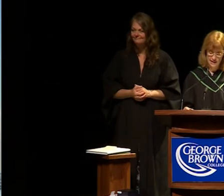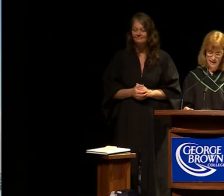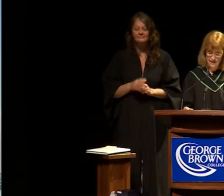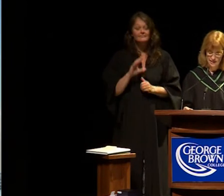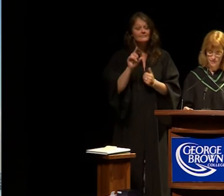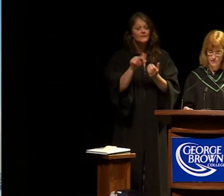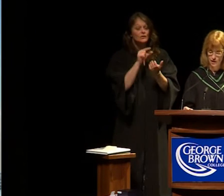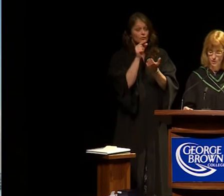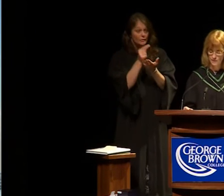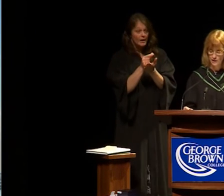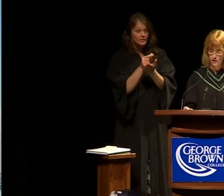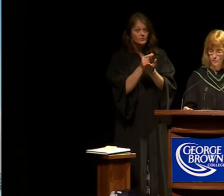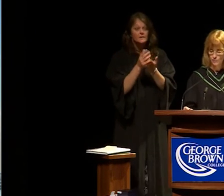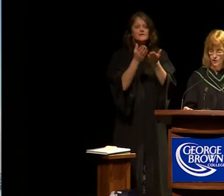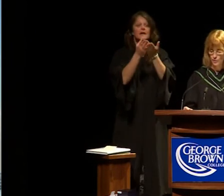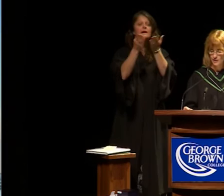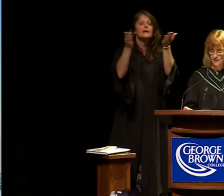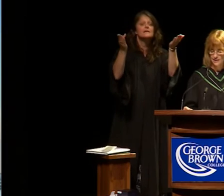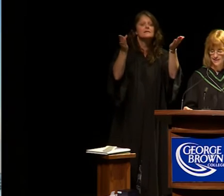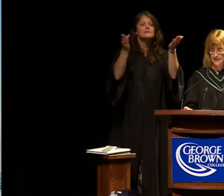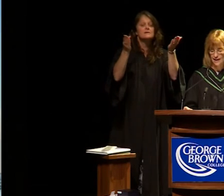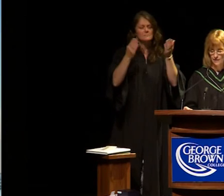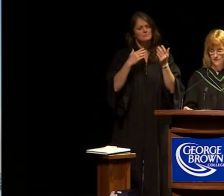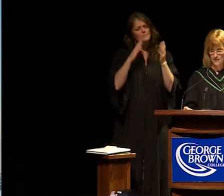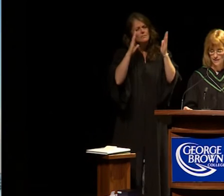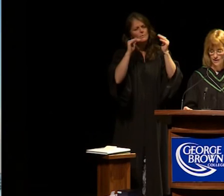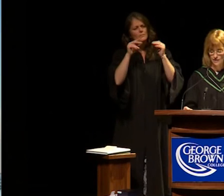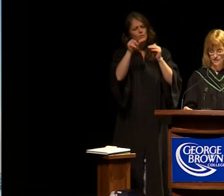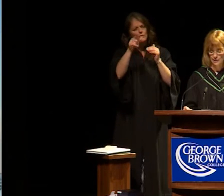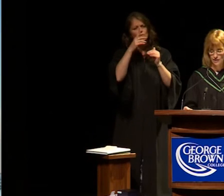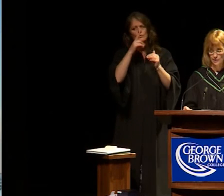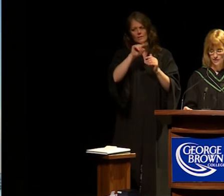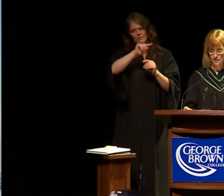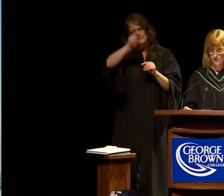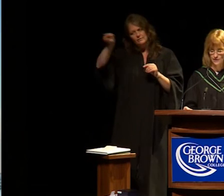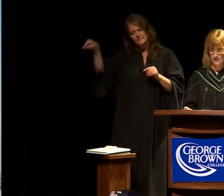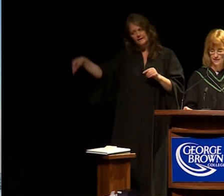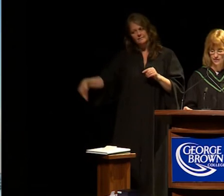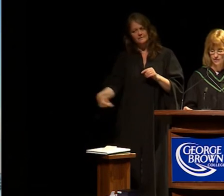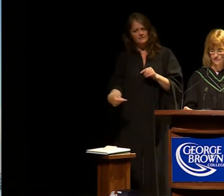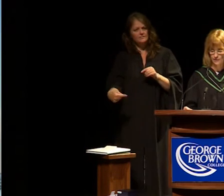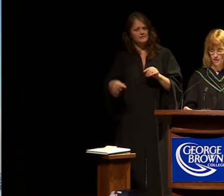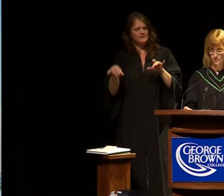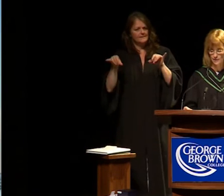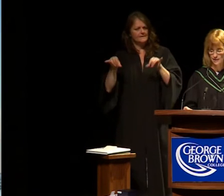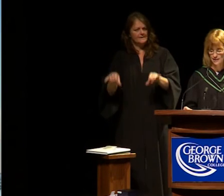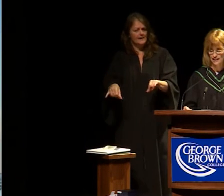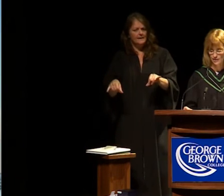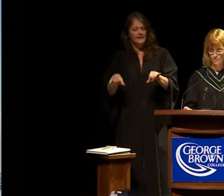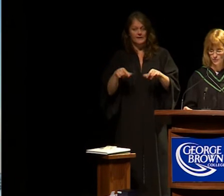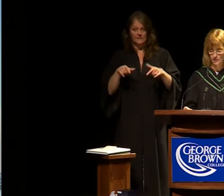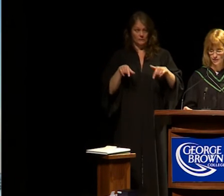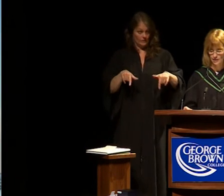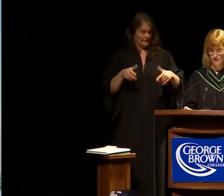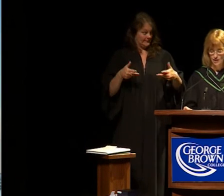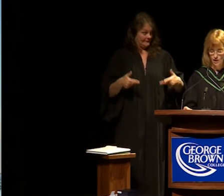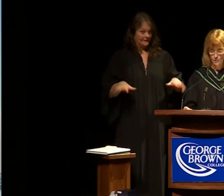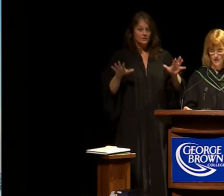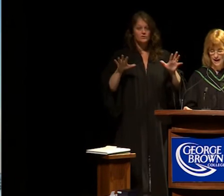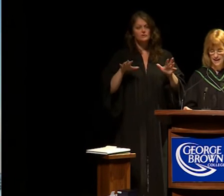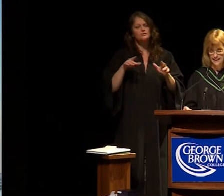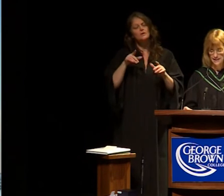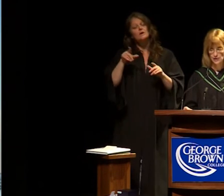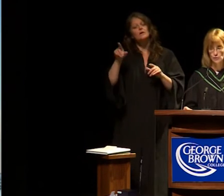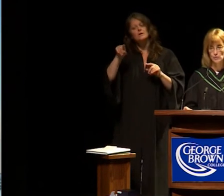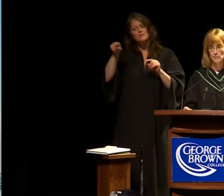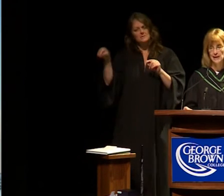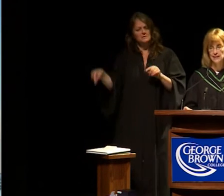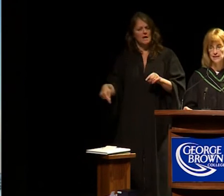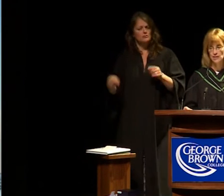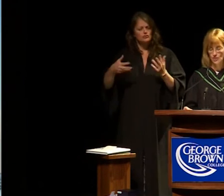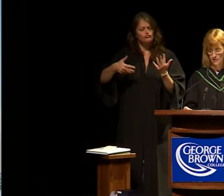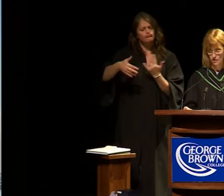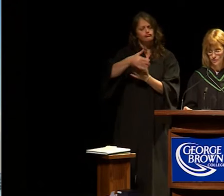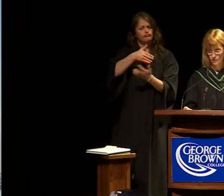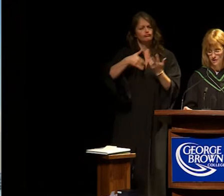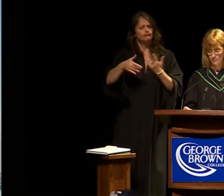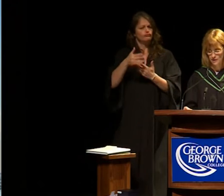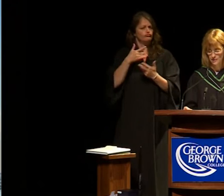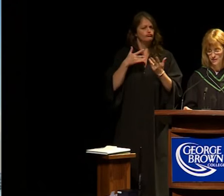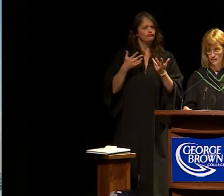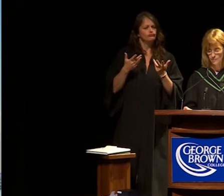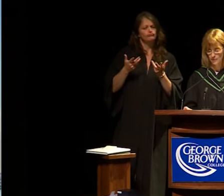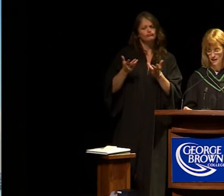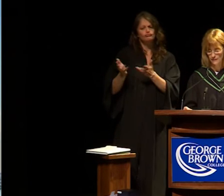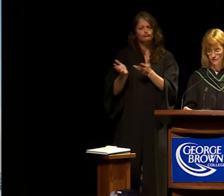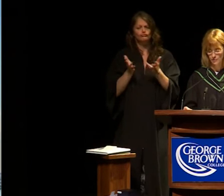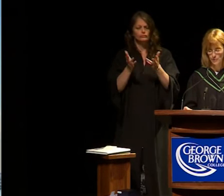Graduates and guests, we hope that you will join us downstairs here in the Sony Center following the ceremony. We ask that you remain in the